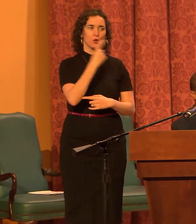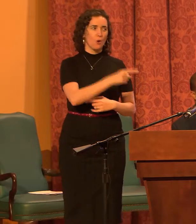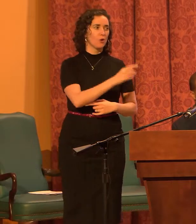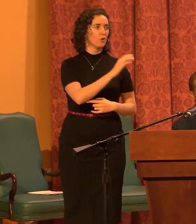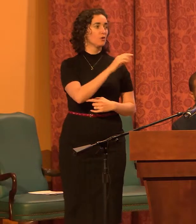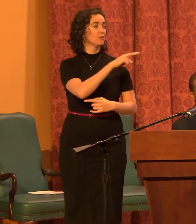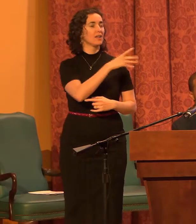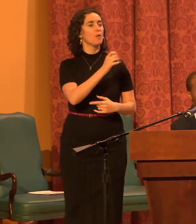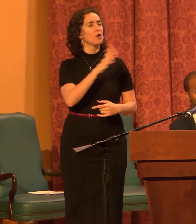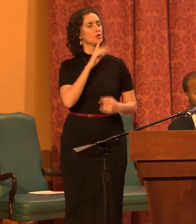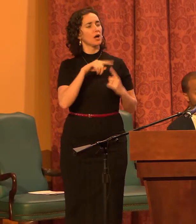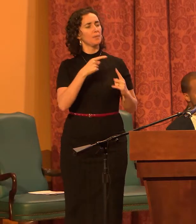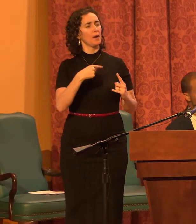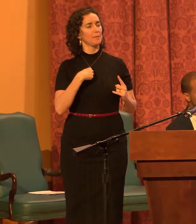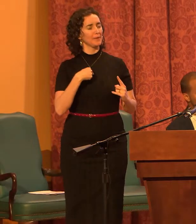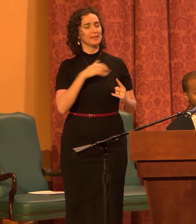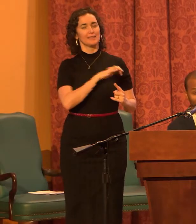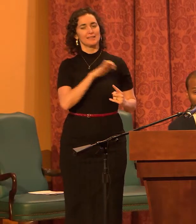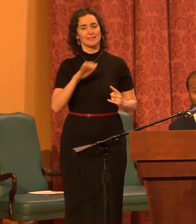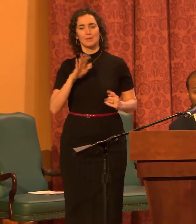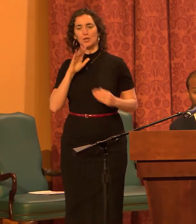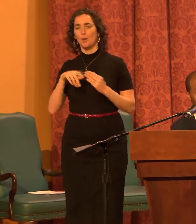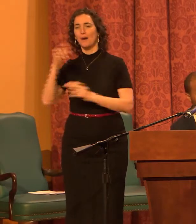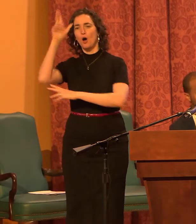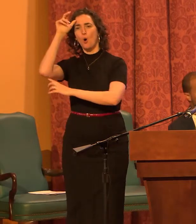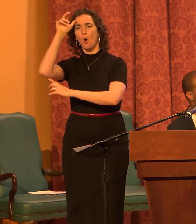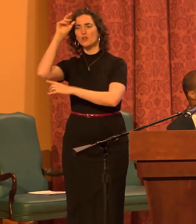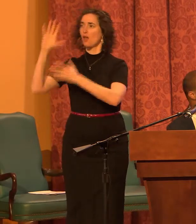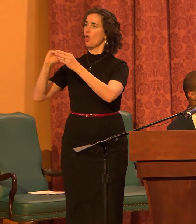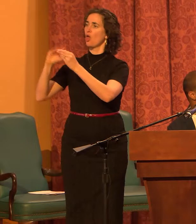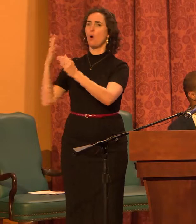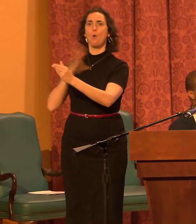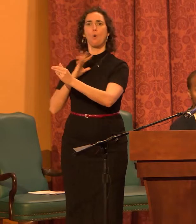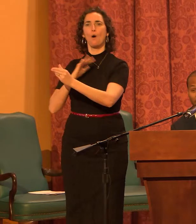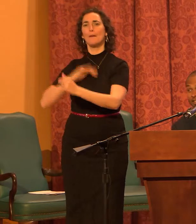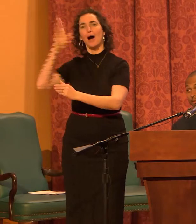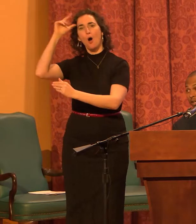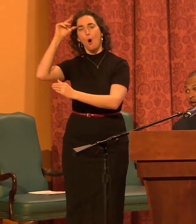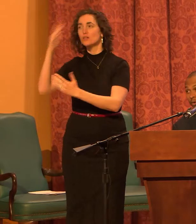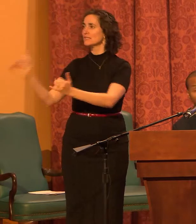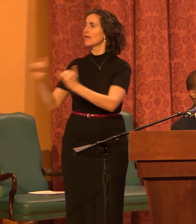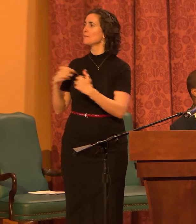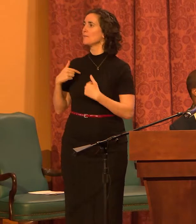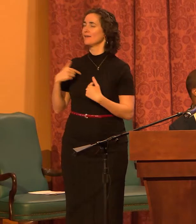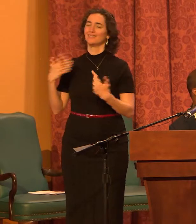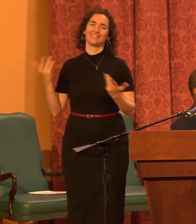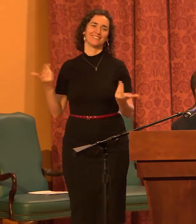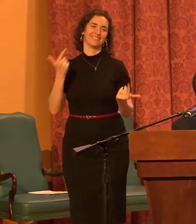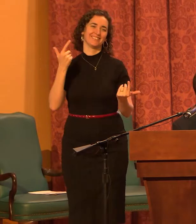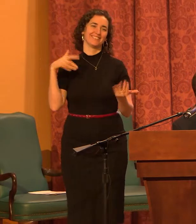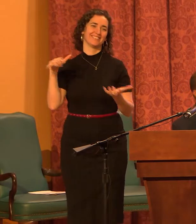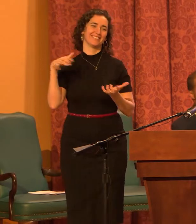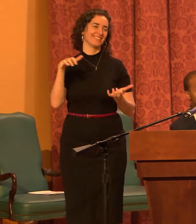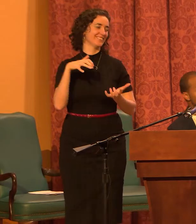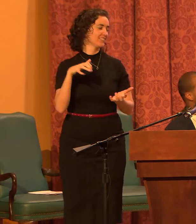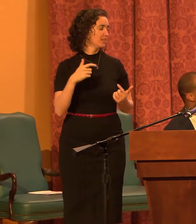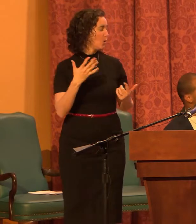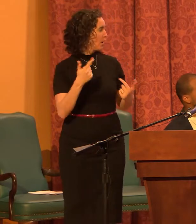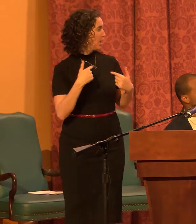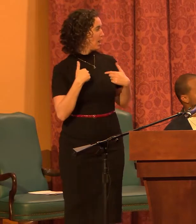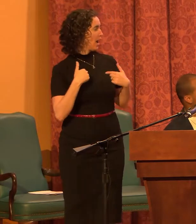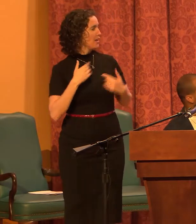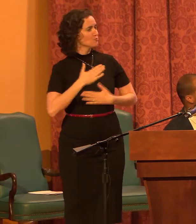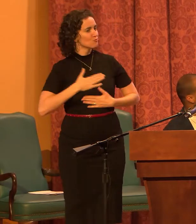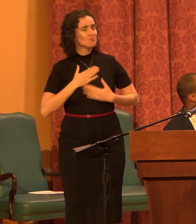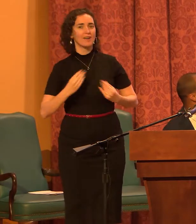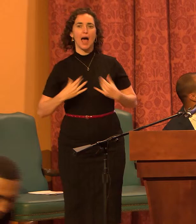wanted her to talk about me the way they talked about that horse, and she didn't. So I just want that to be noted, because I am